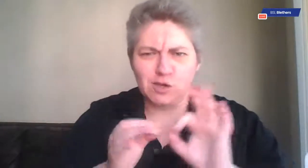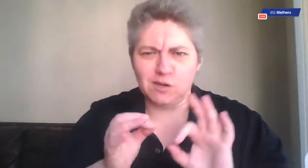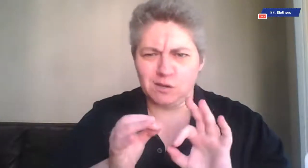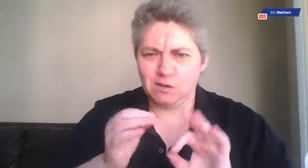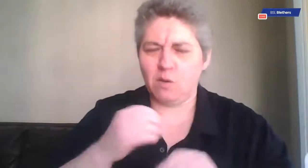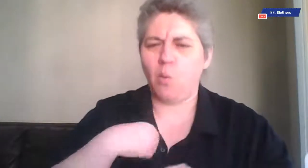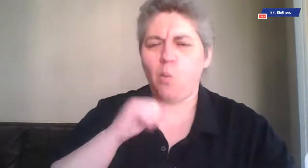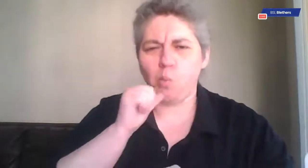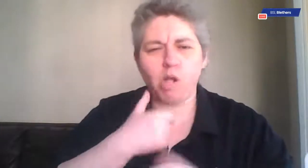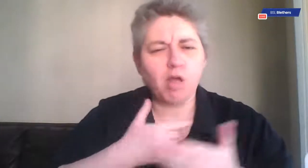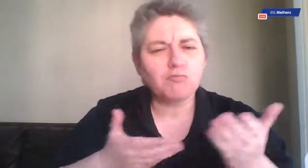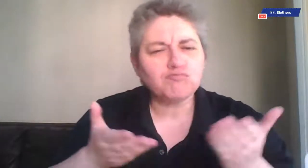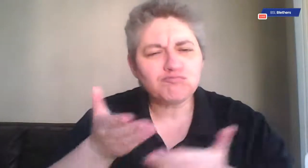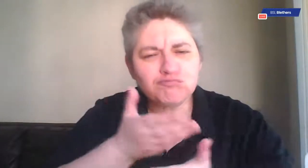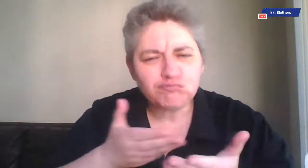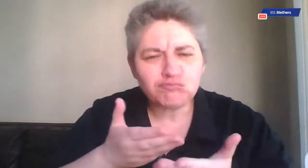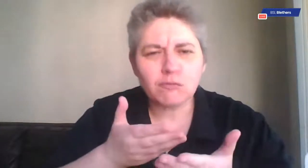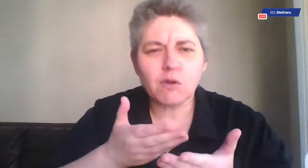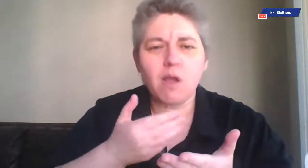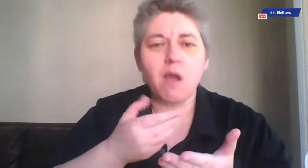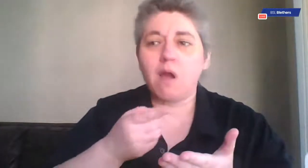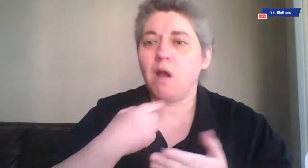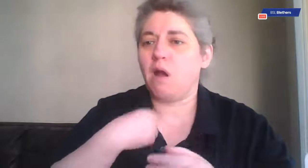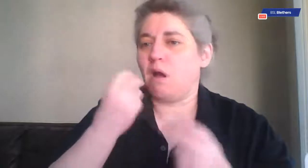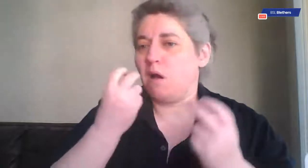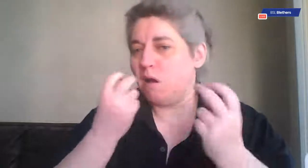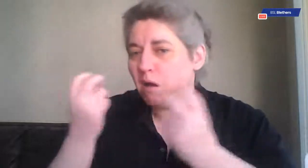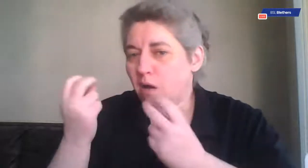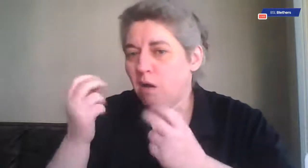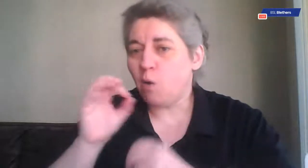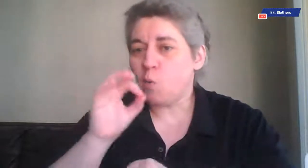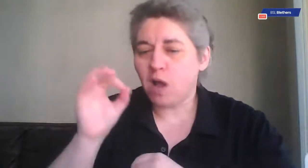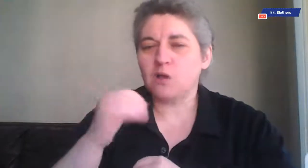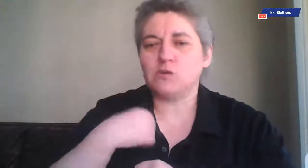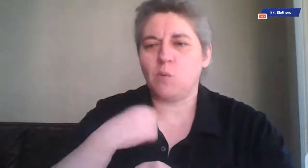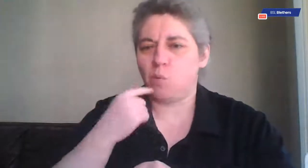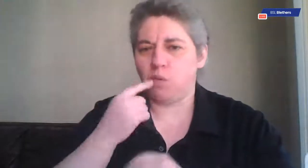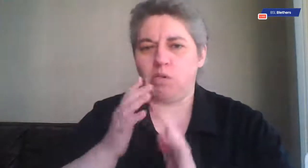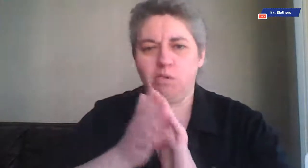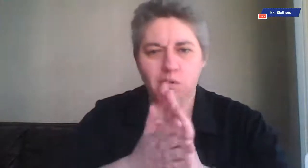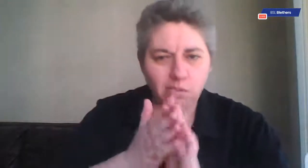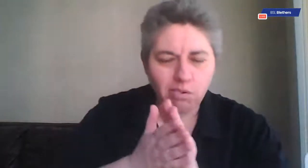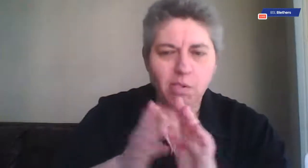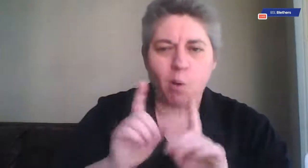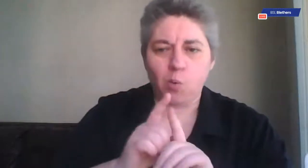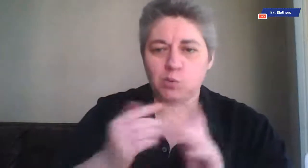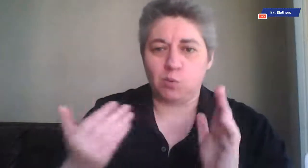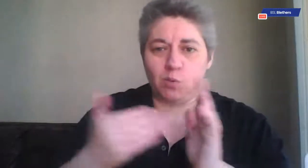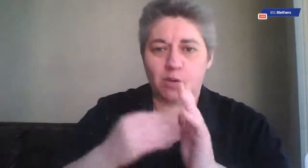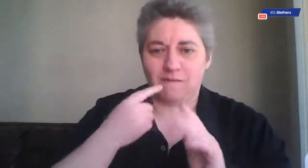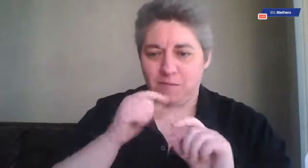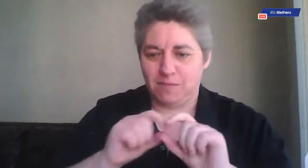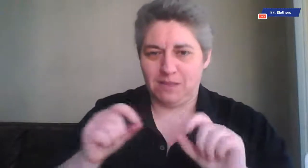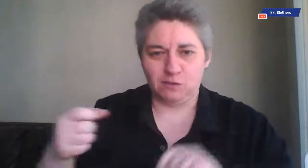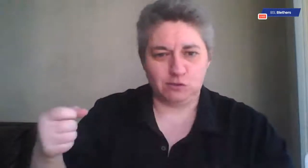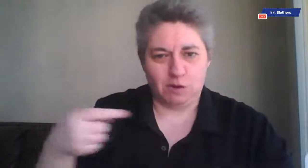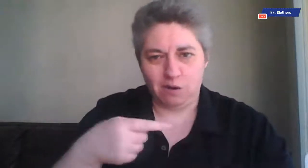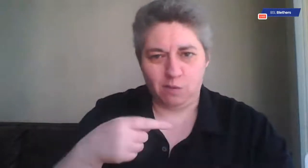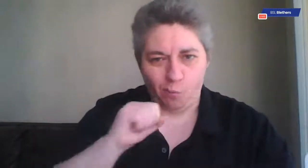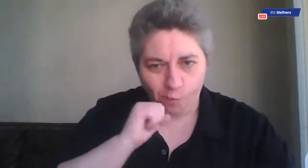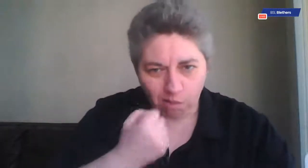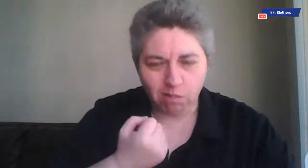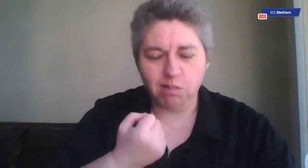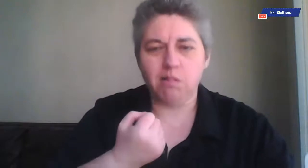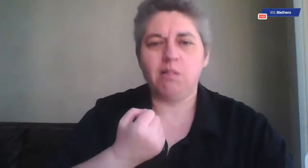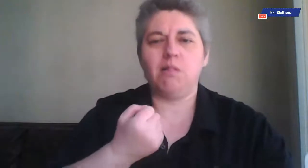questions, we're they're very welcome. And when we're having discussion, I'll keep one eye